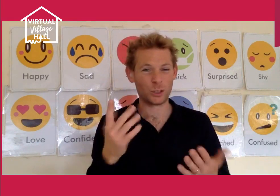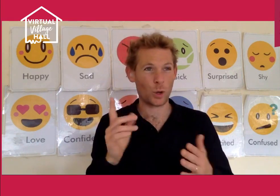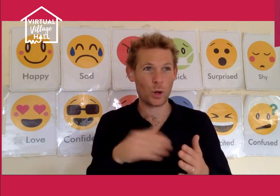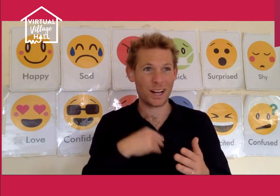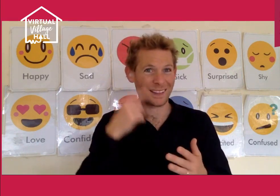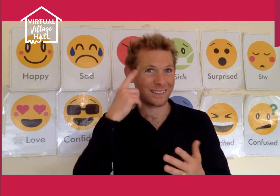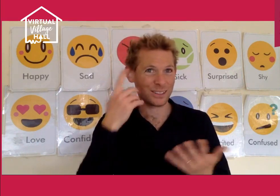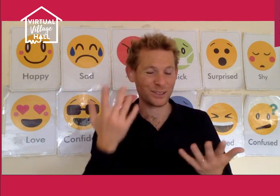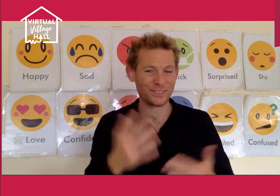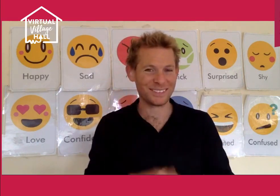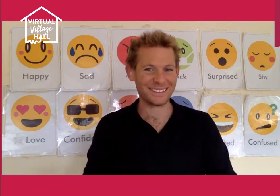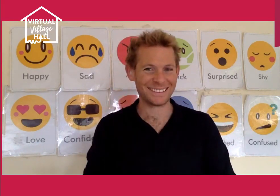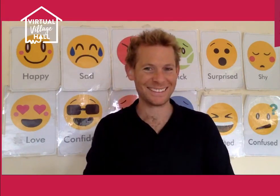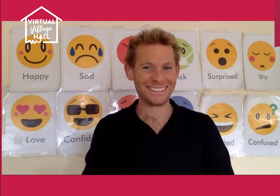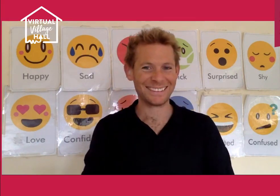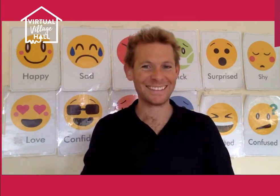We'll do one more.